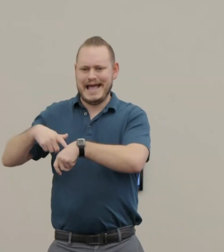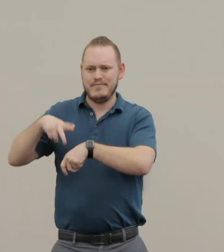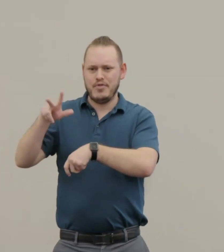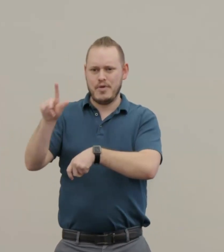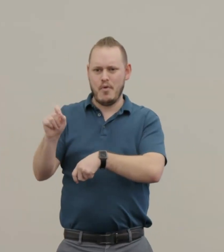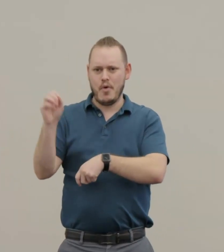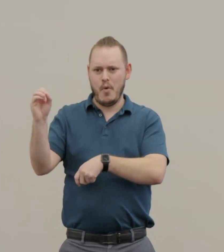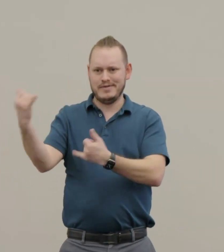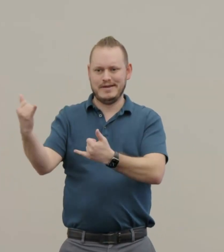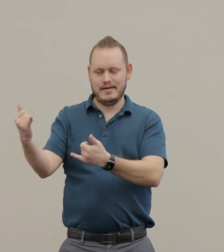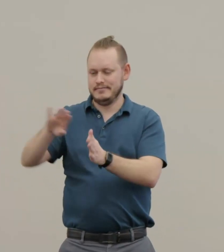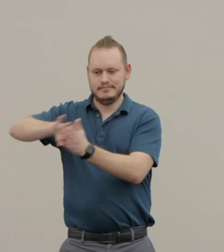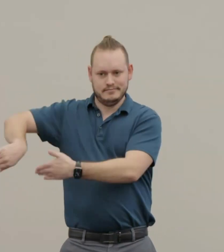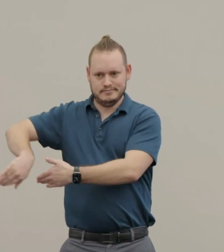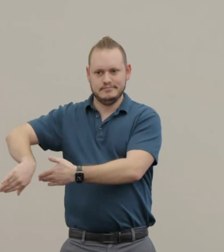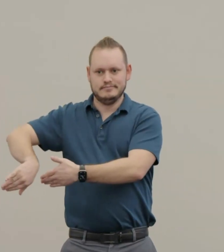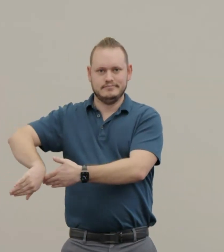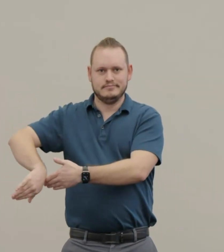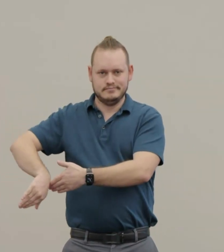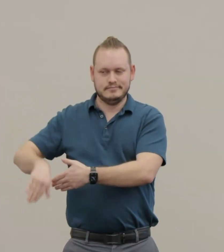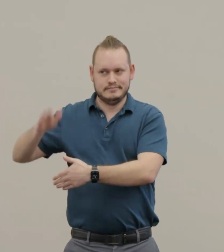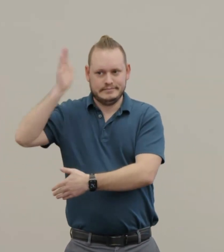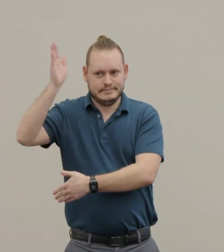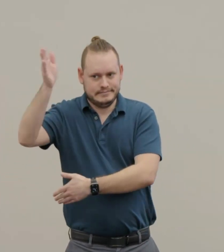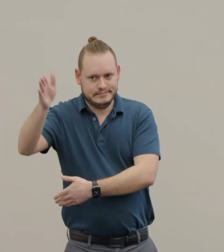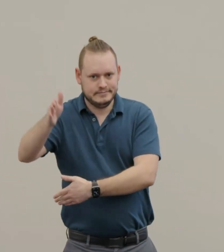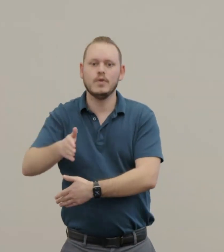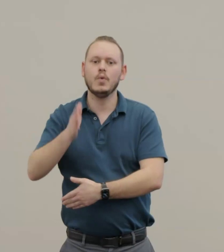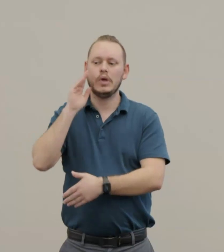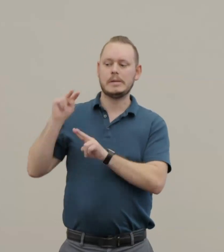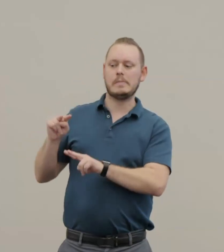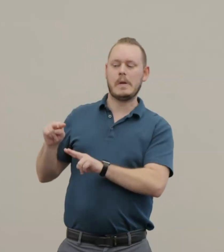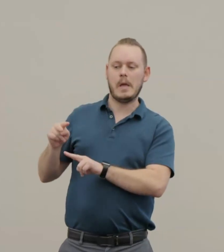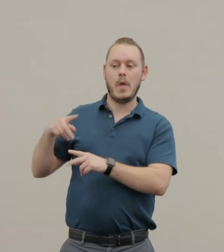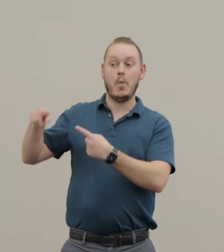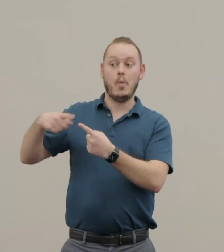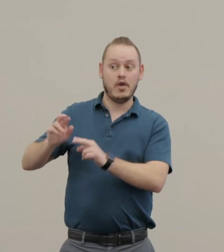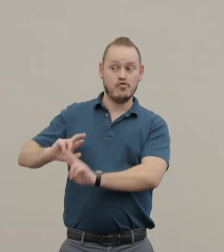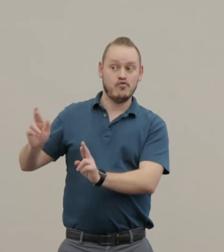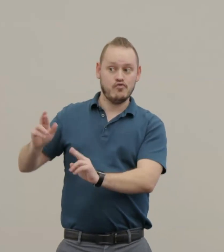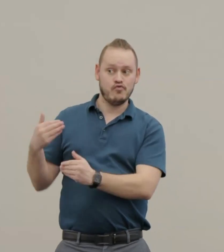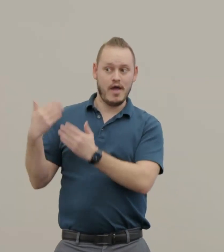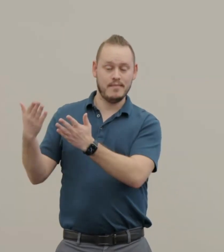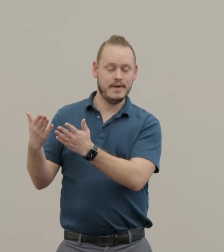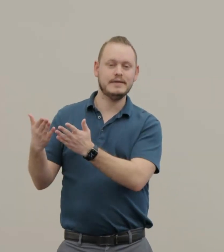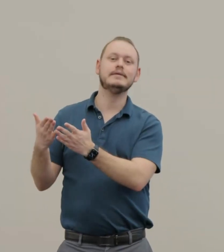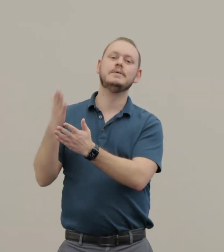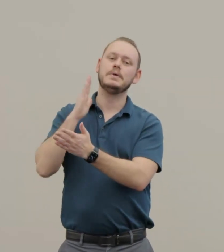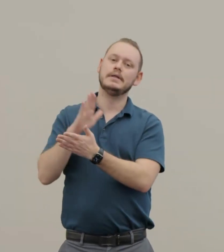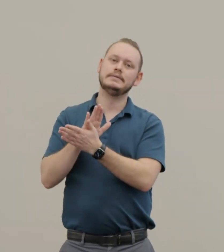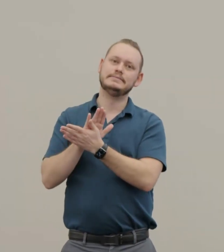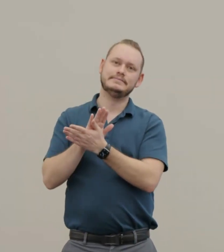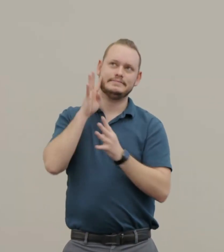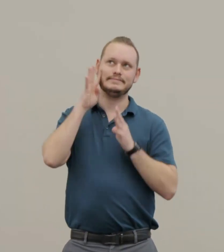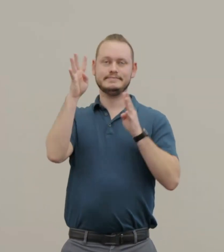it today than that. That is coming. Cool. We'll keep an eye on it for when it's recommended, and then we'll have to kind of reinvent